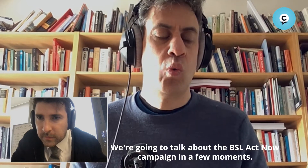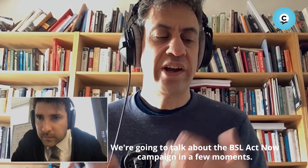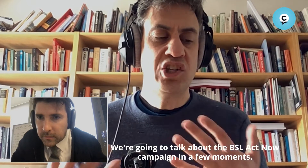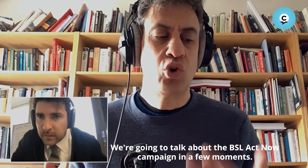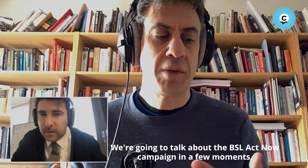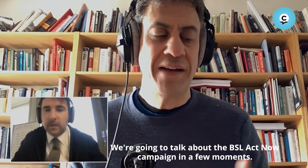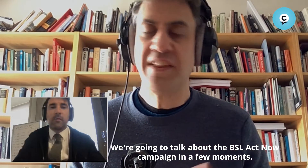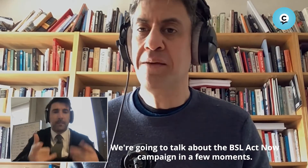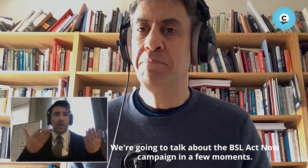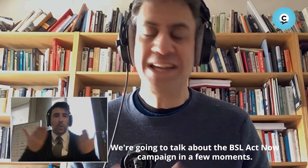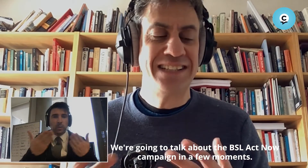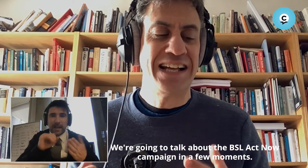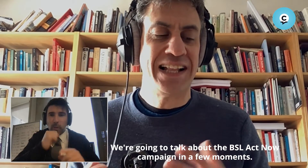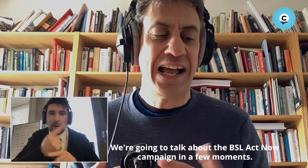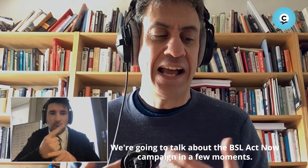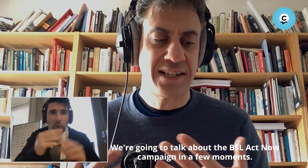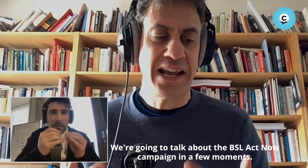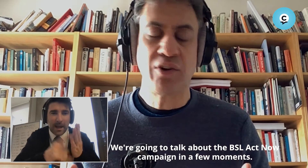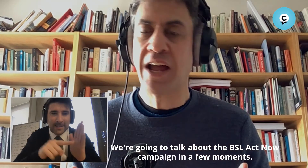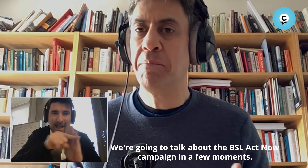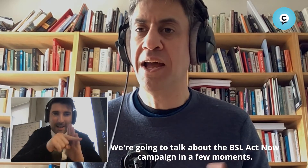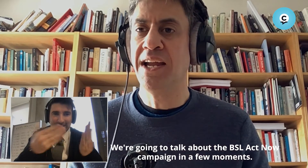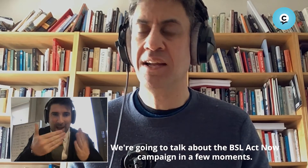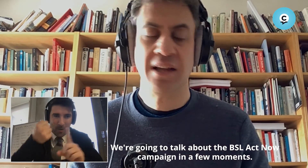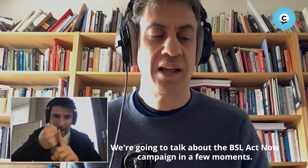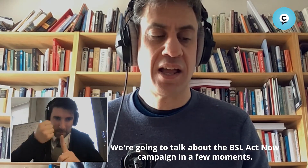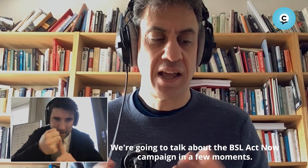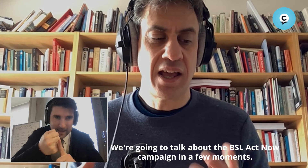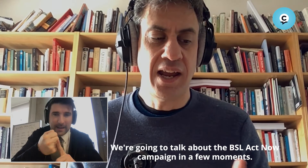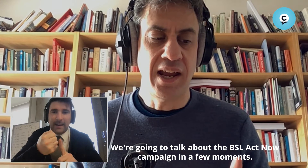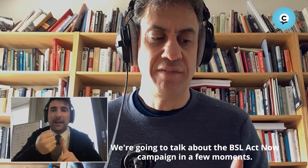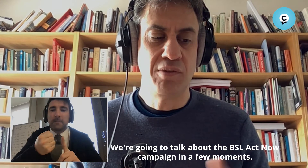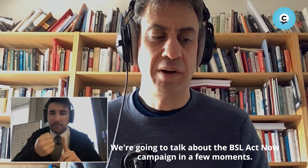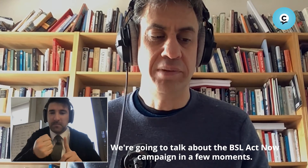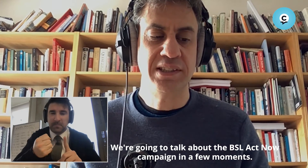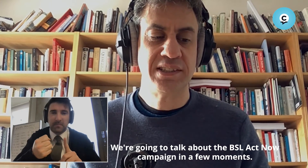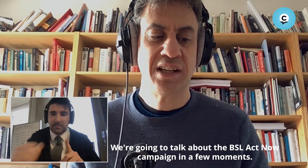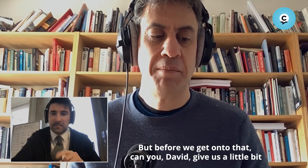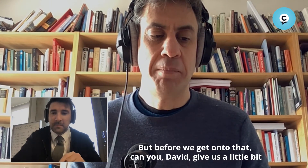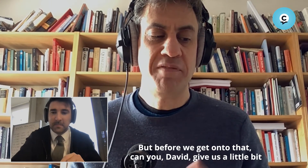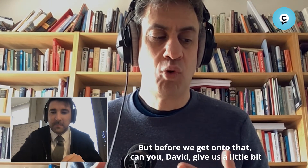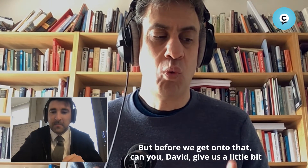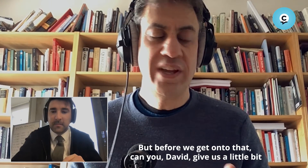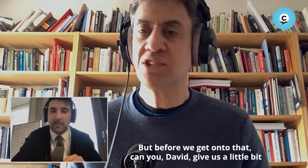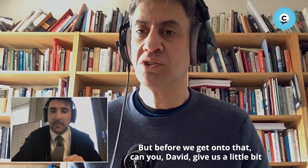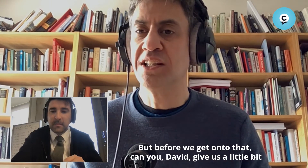We're going to talk about the BSL Act Now campaign in a few moments. But before we get onto